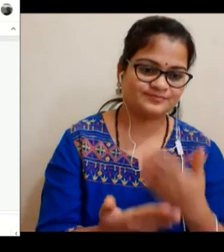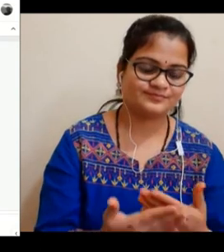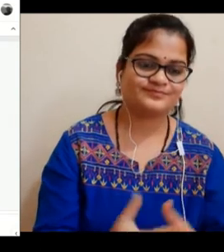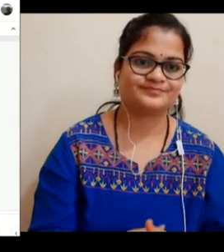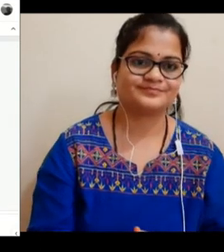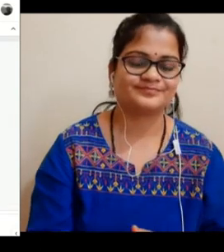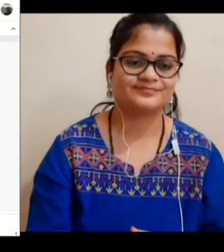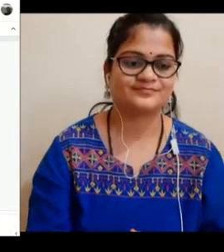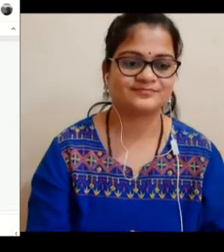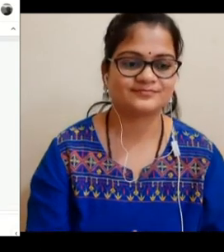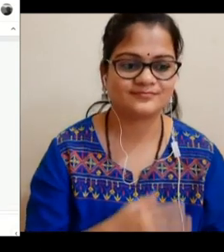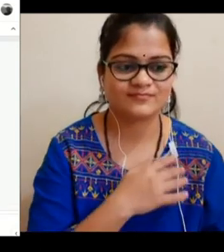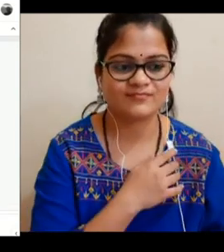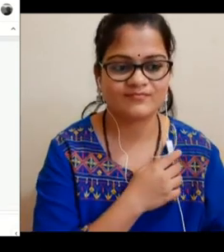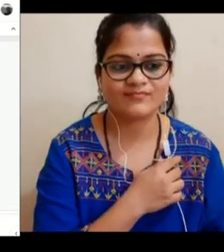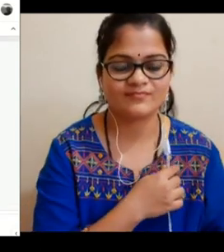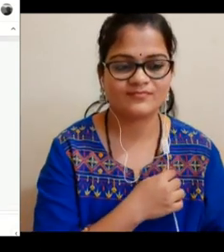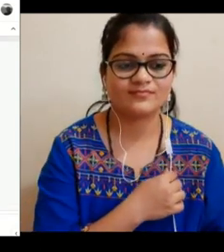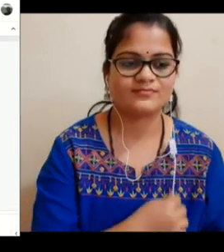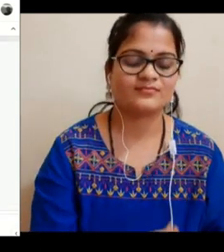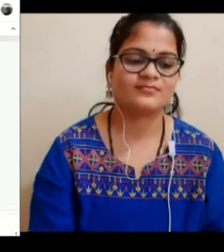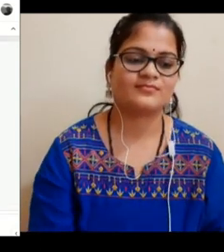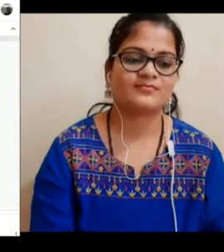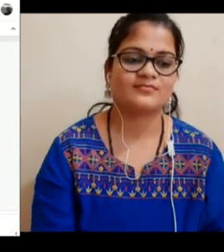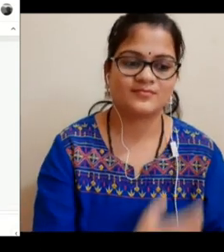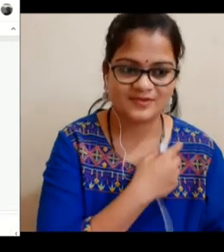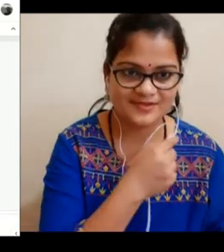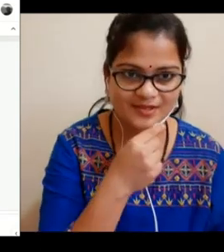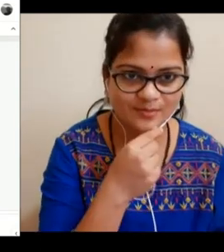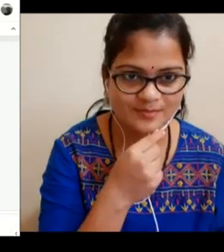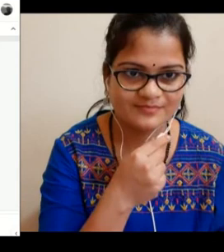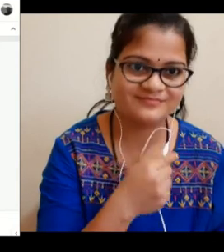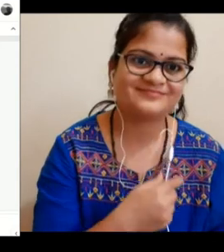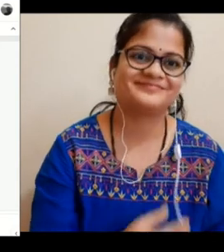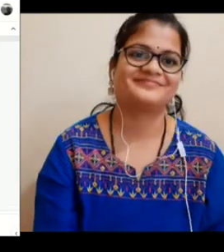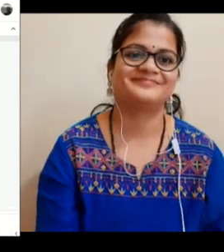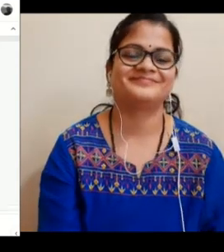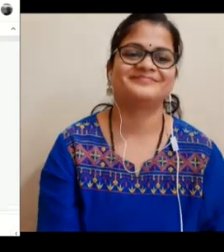Thank you, ma'am.